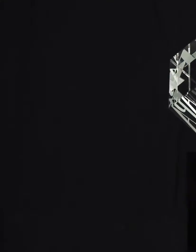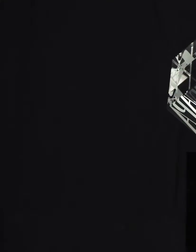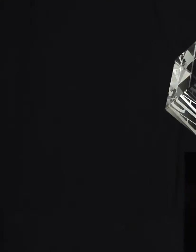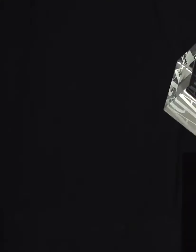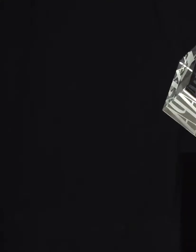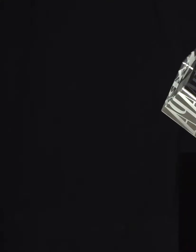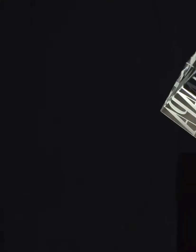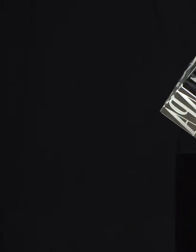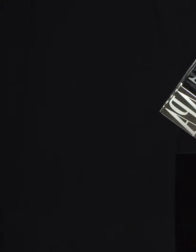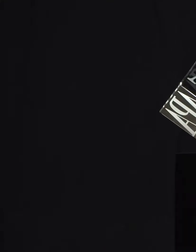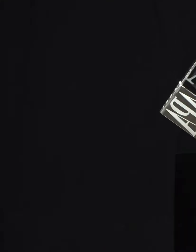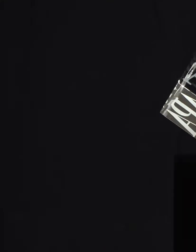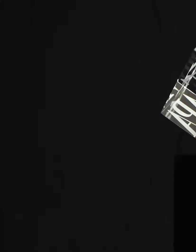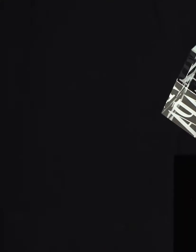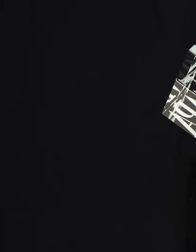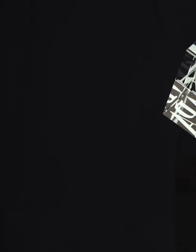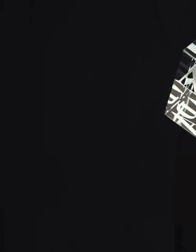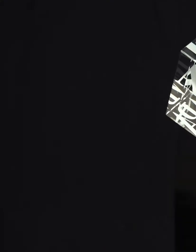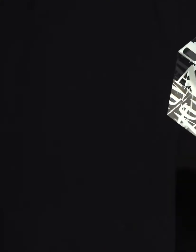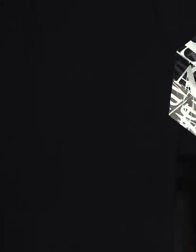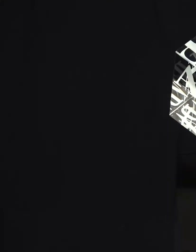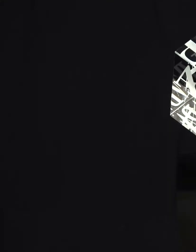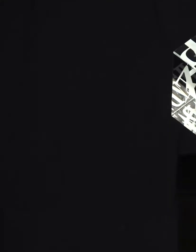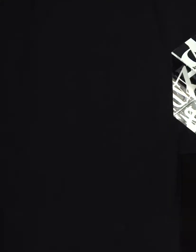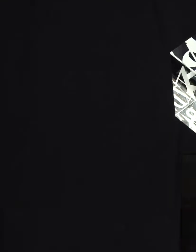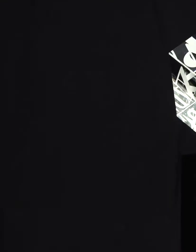to our Public Housing Authority.